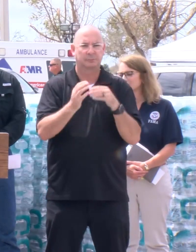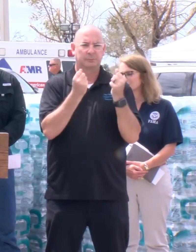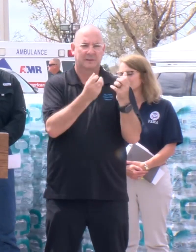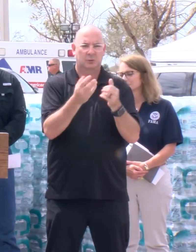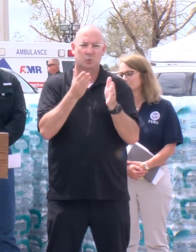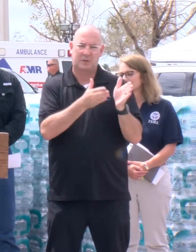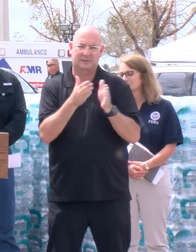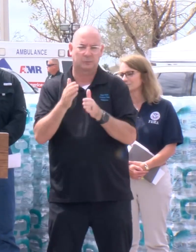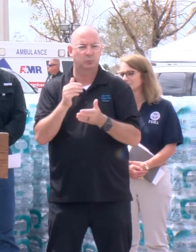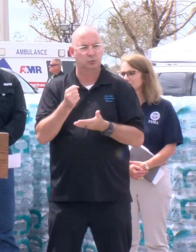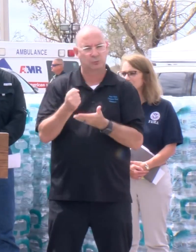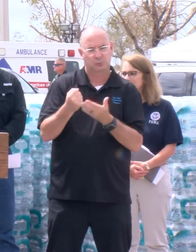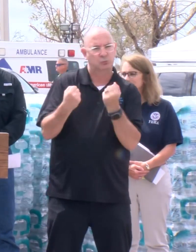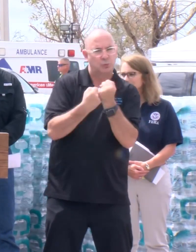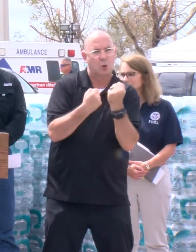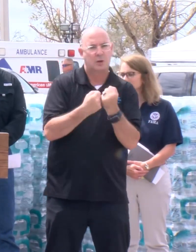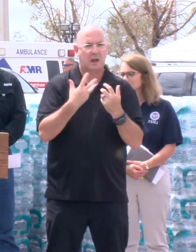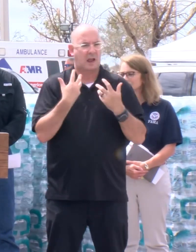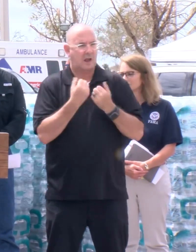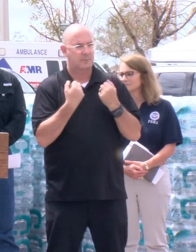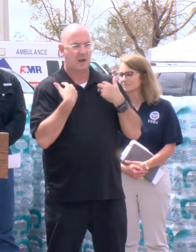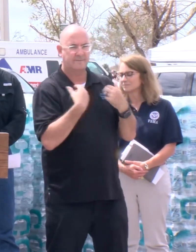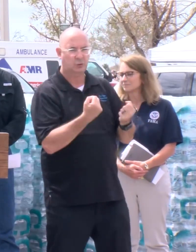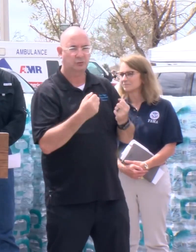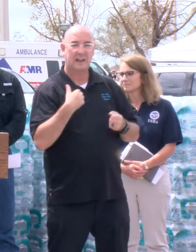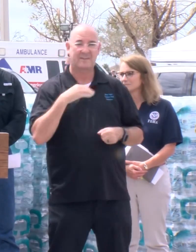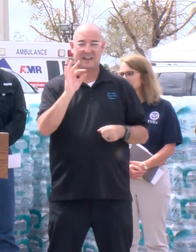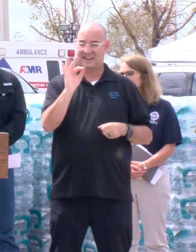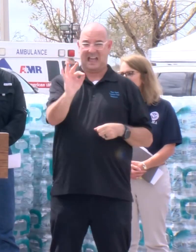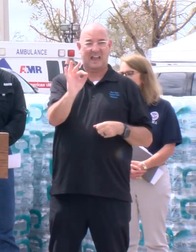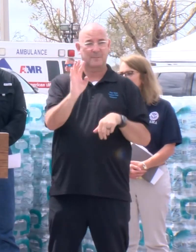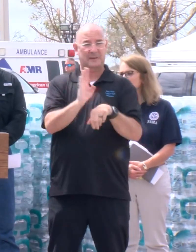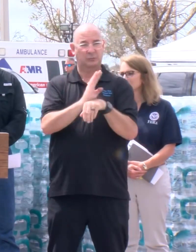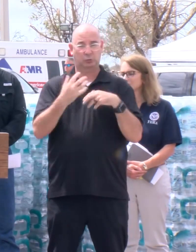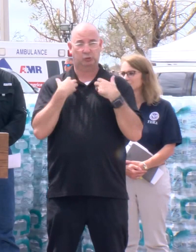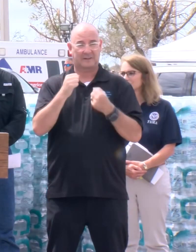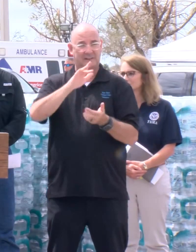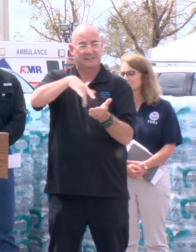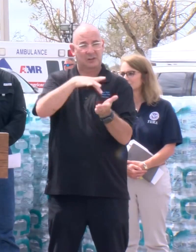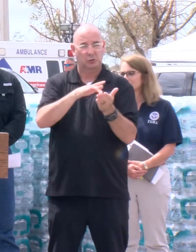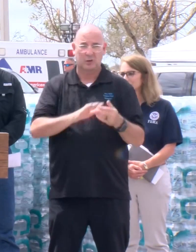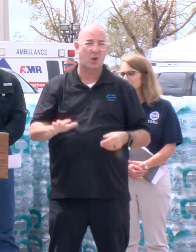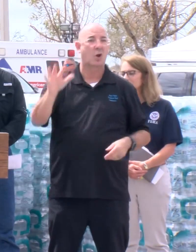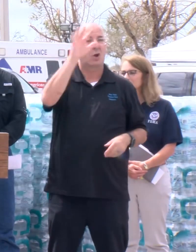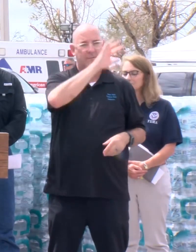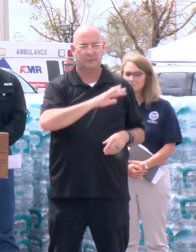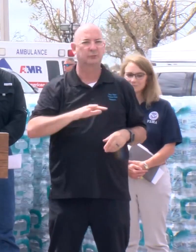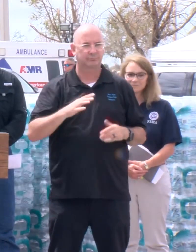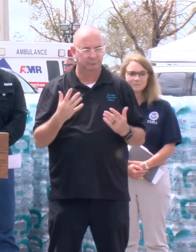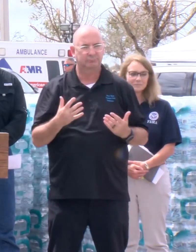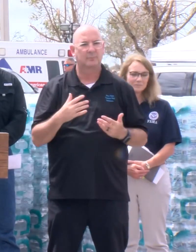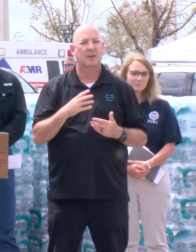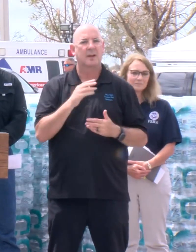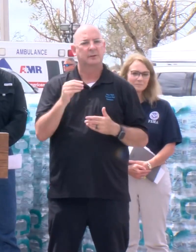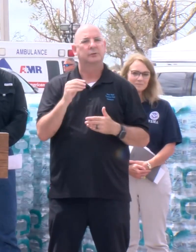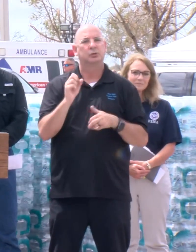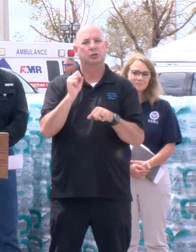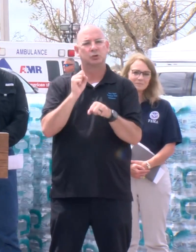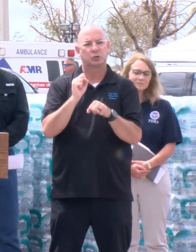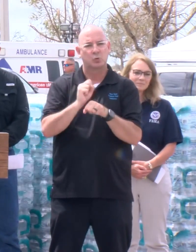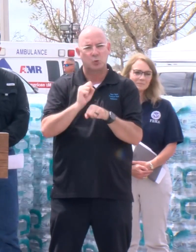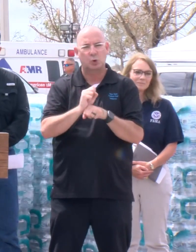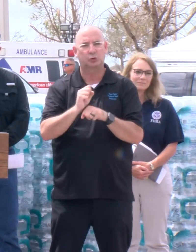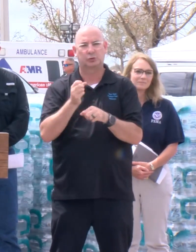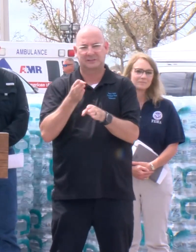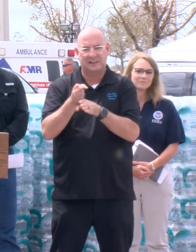and recovery. They have 9 business recovery centers overall. Career Source Florida's here to help people with